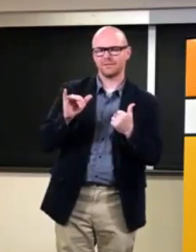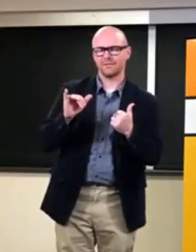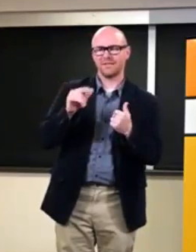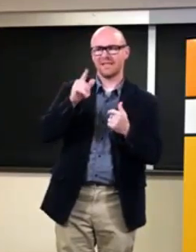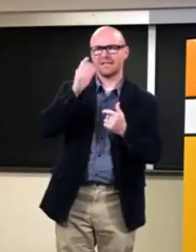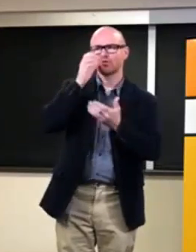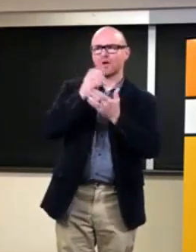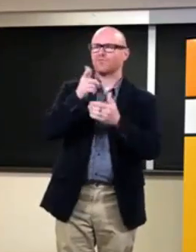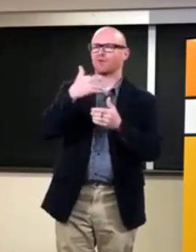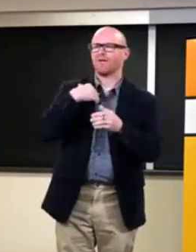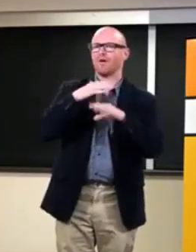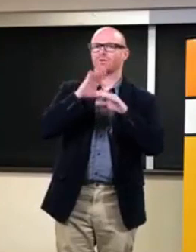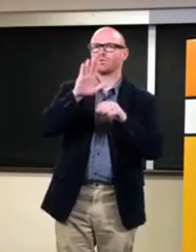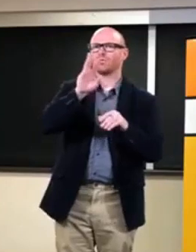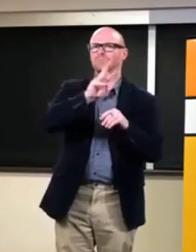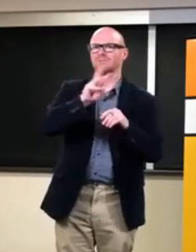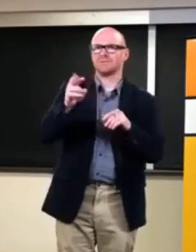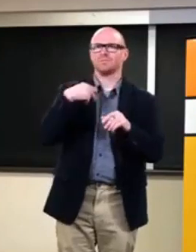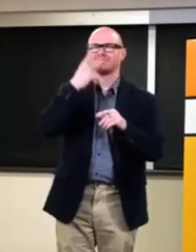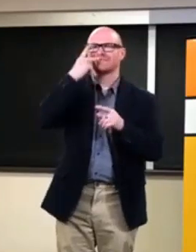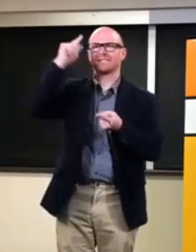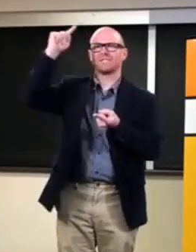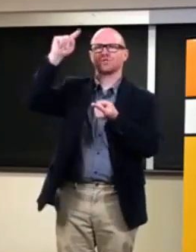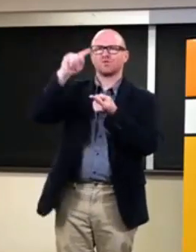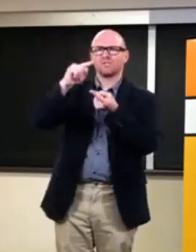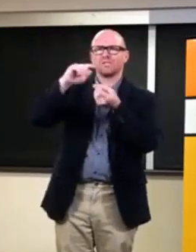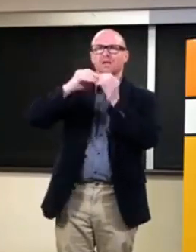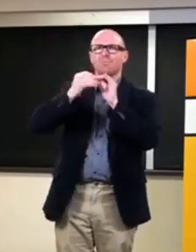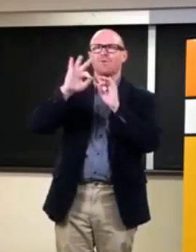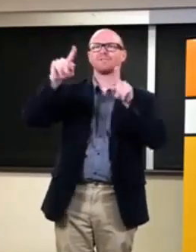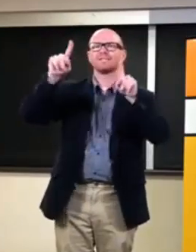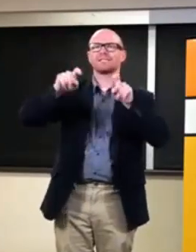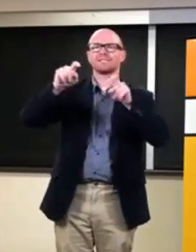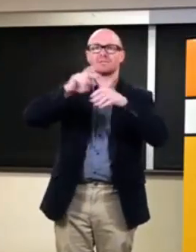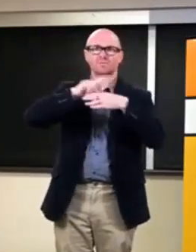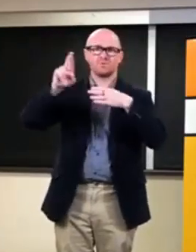that you have on your website, we've seen a decrease in the number of test